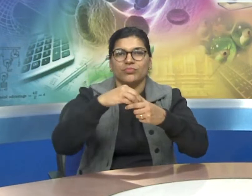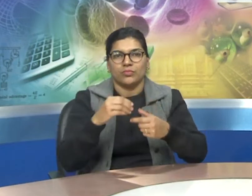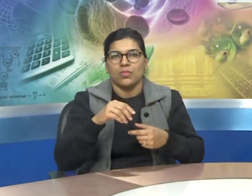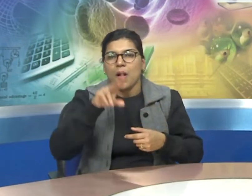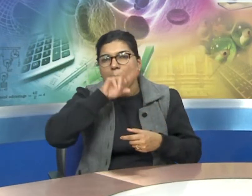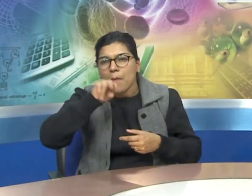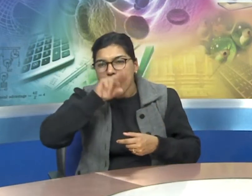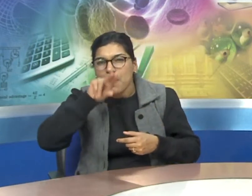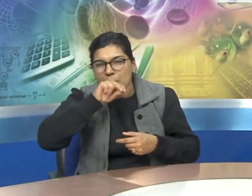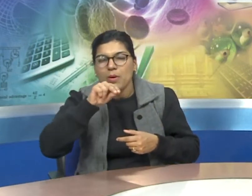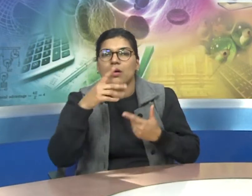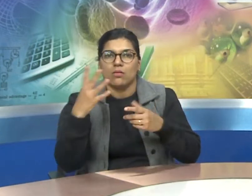Sound.